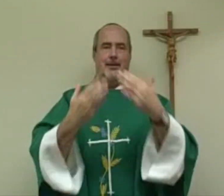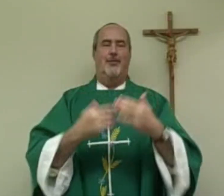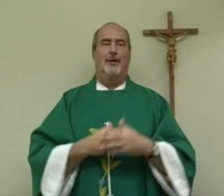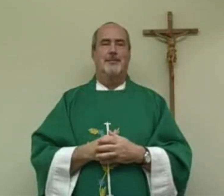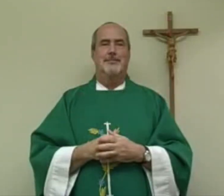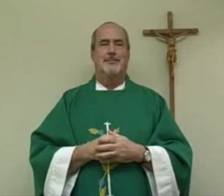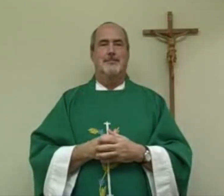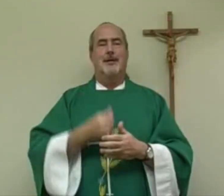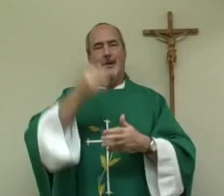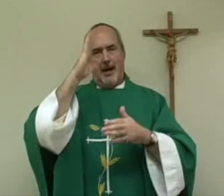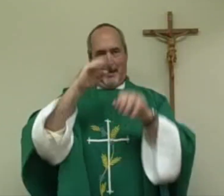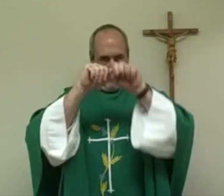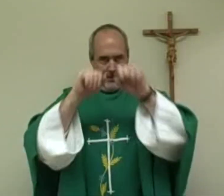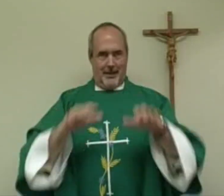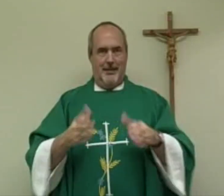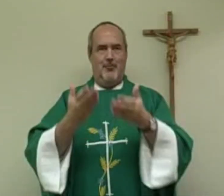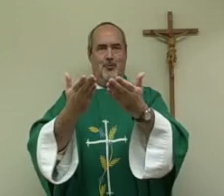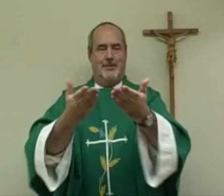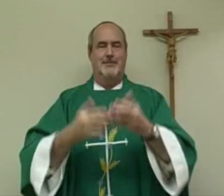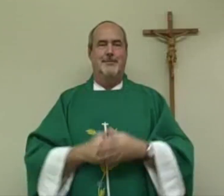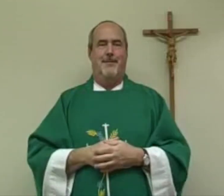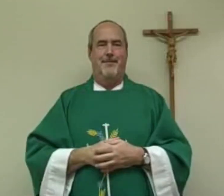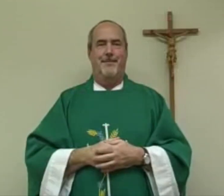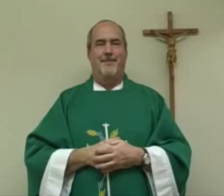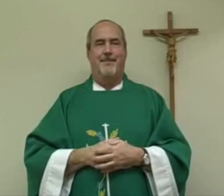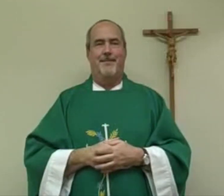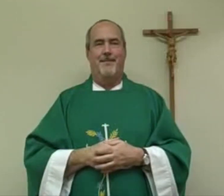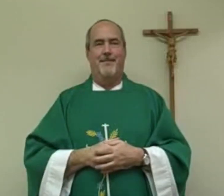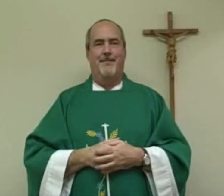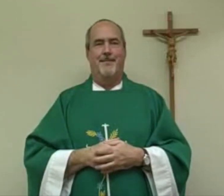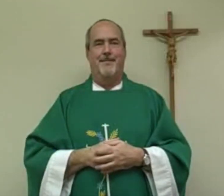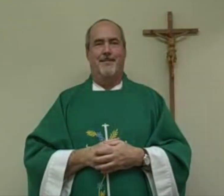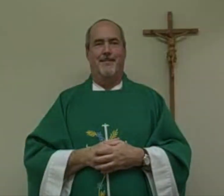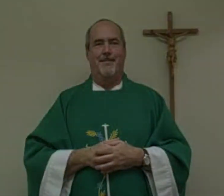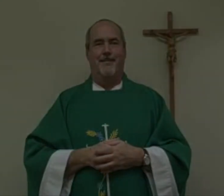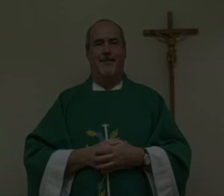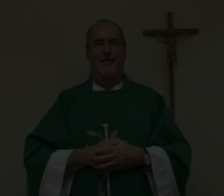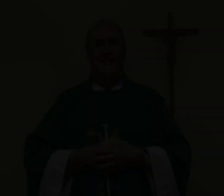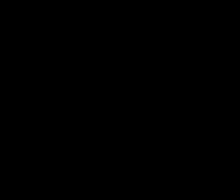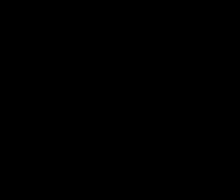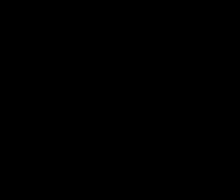God loves us, because that will lead us to humility. Thank you, and God bless you.